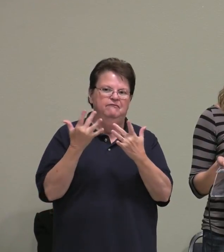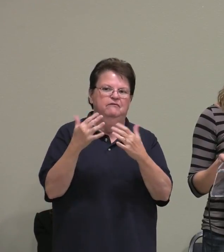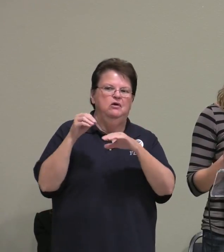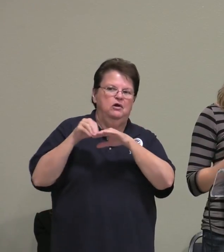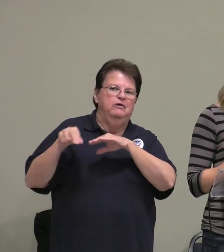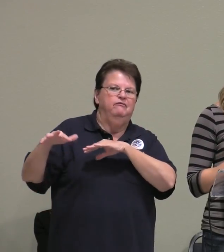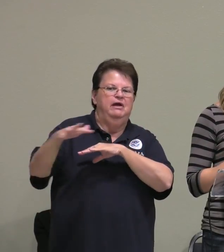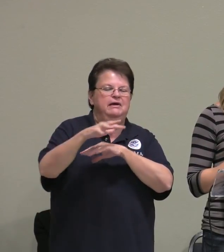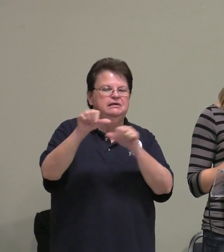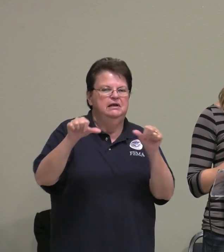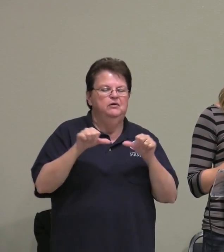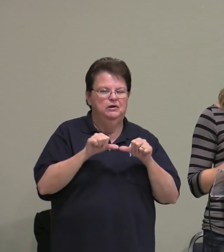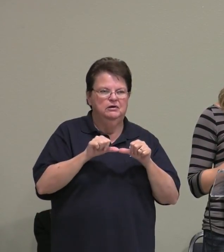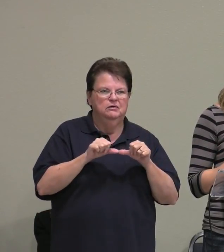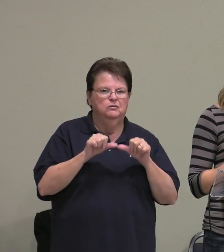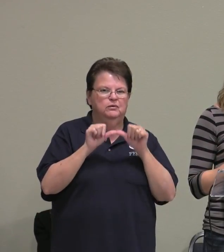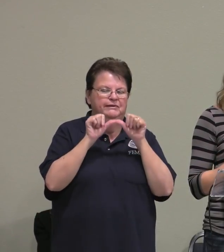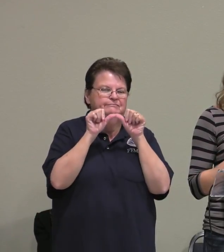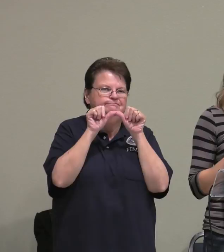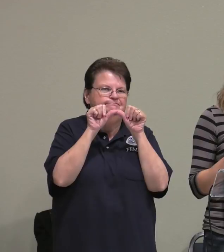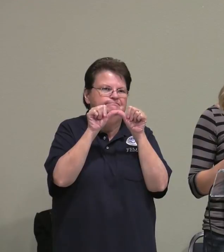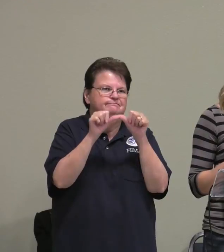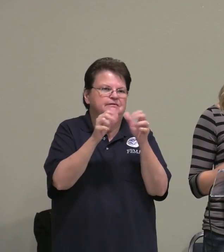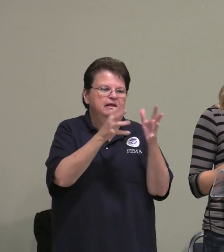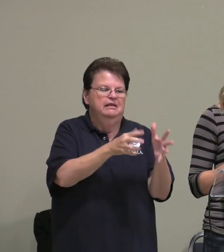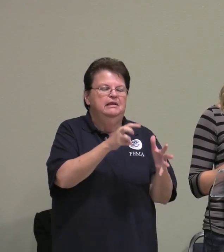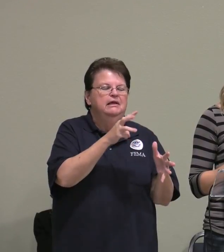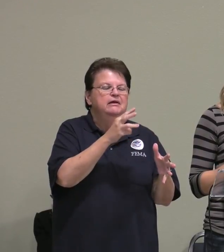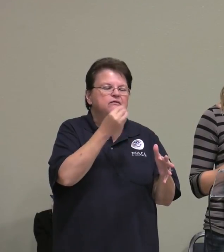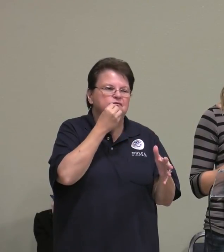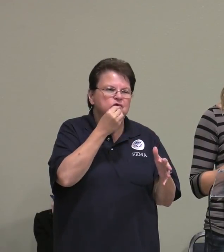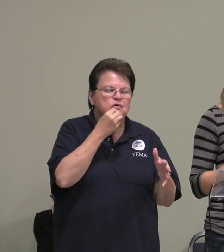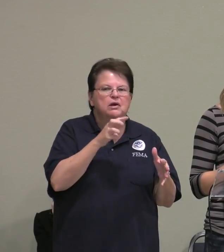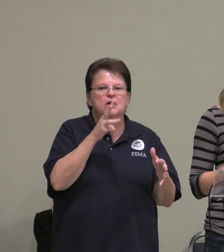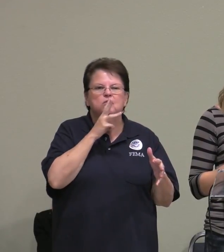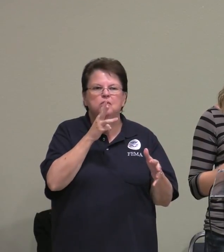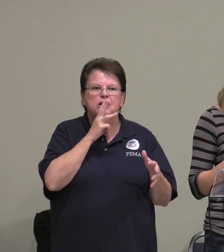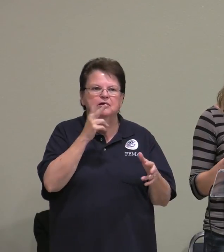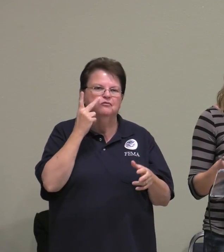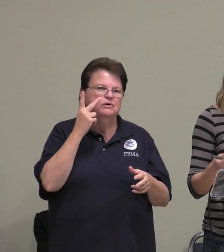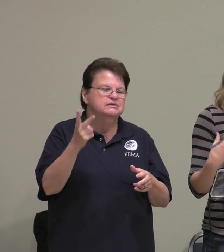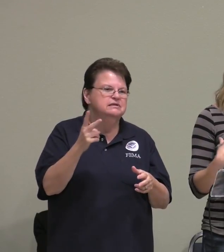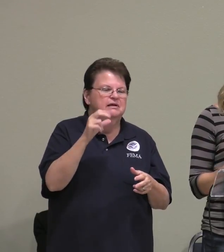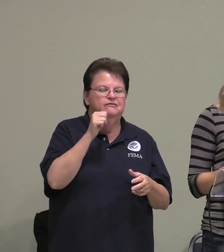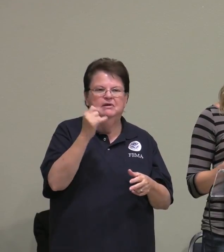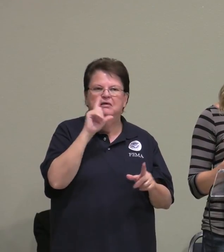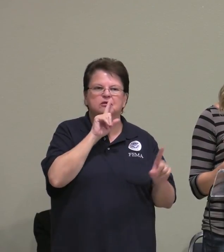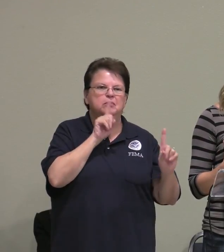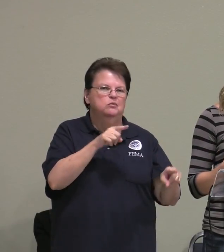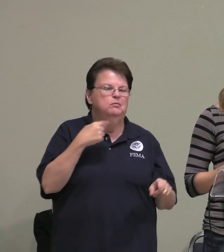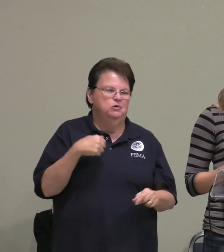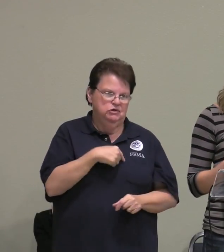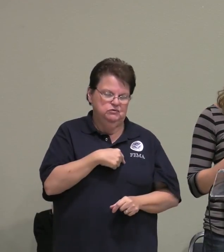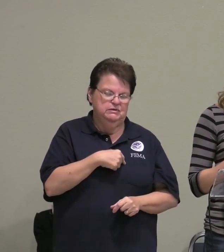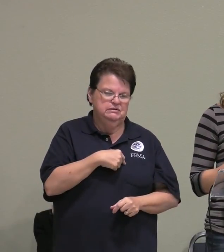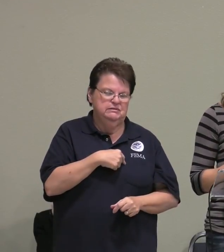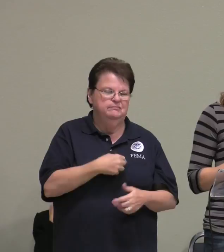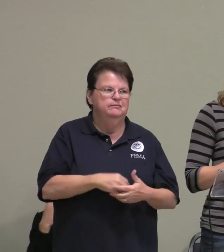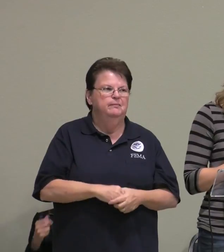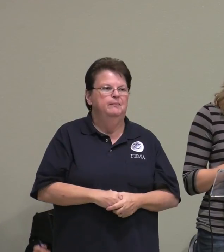area. And we continue to leave food and water out for animals that we see even if they haven't been reported in to us.